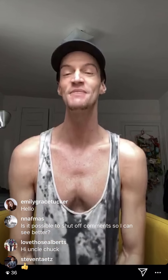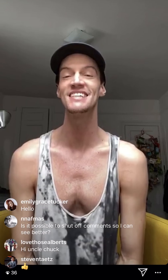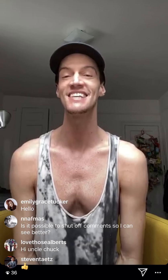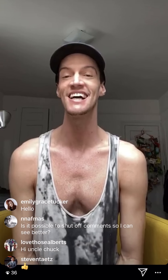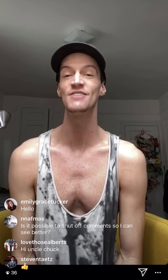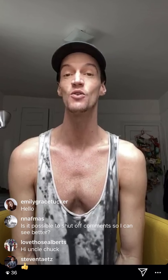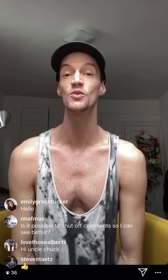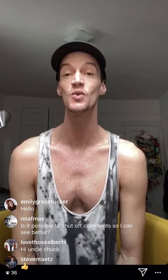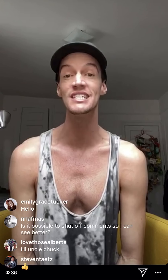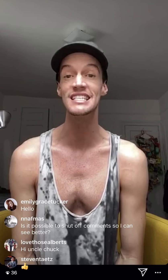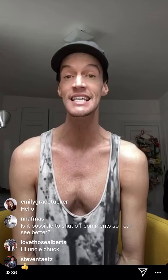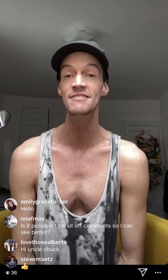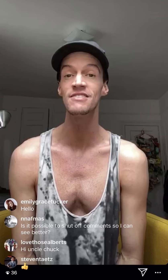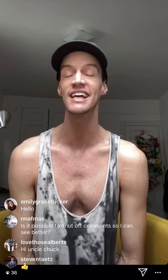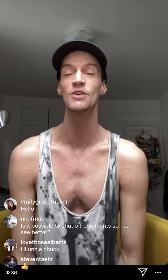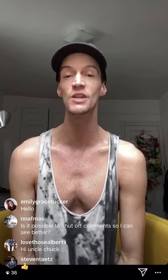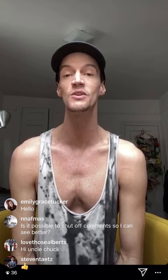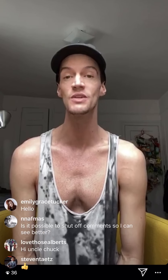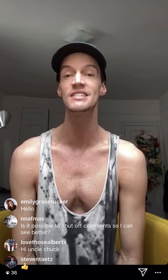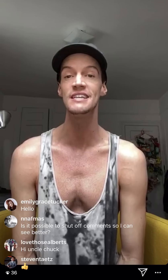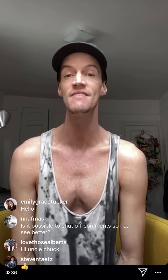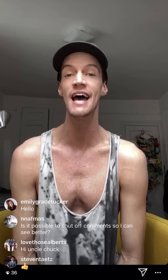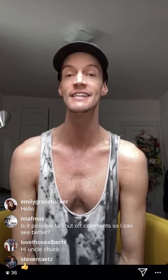sign for receive, I really want to receive that.